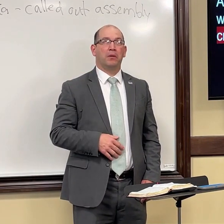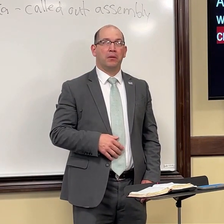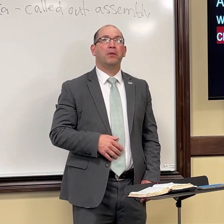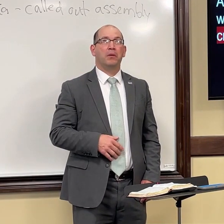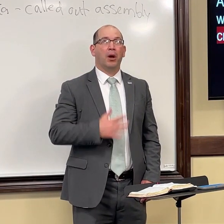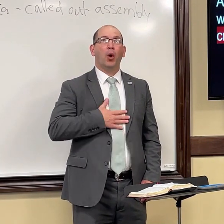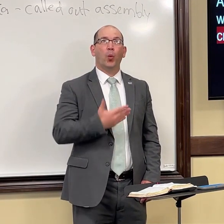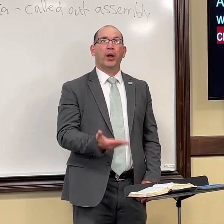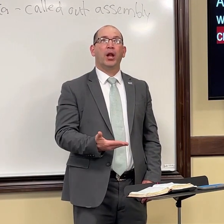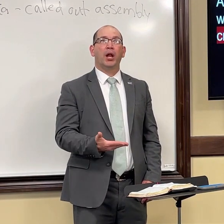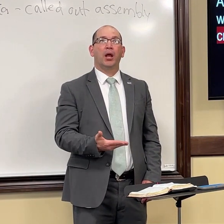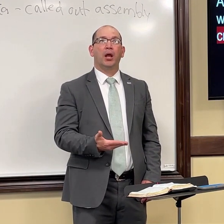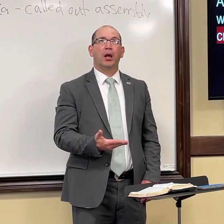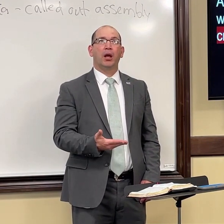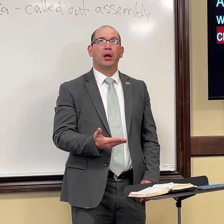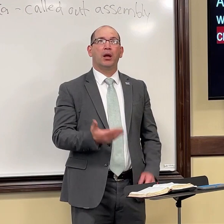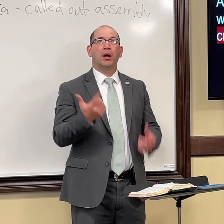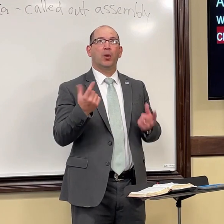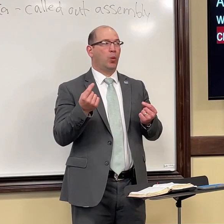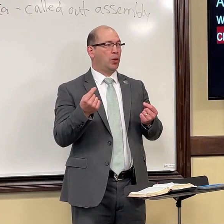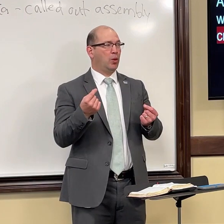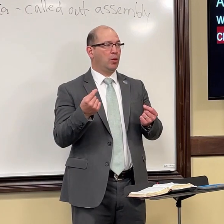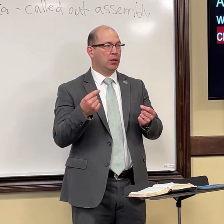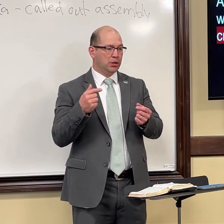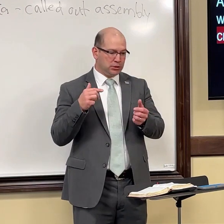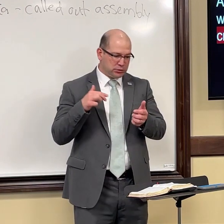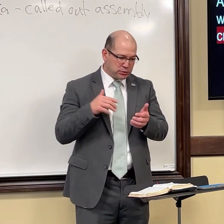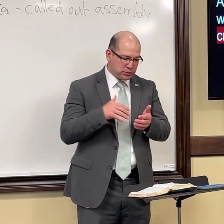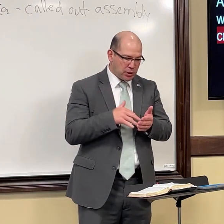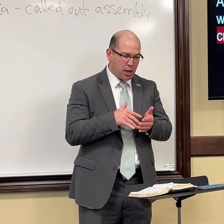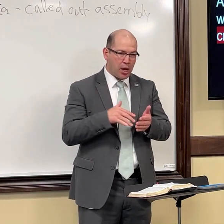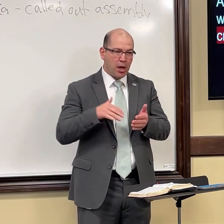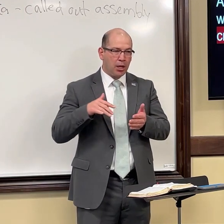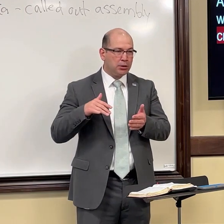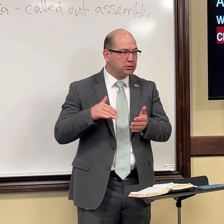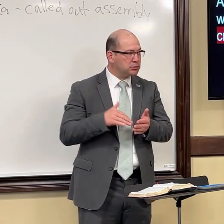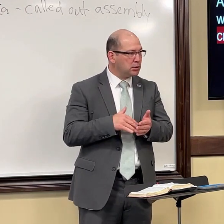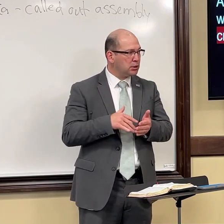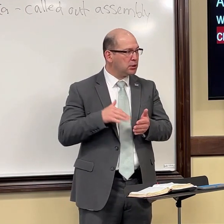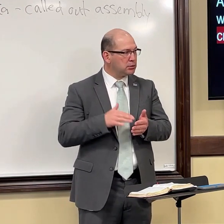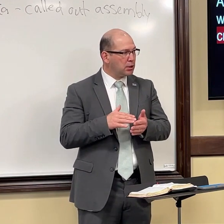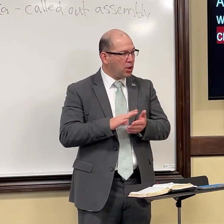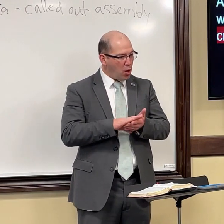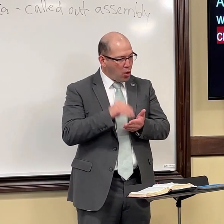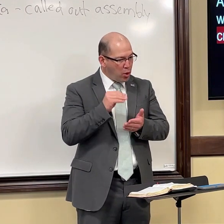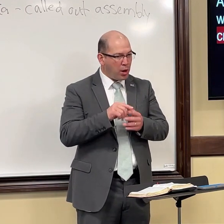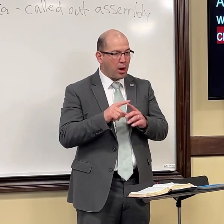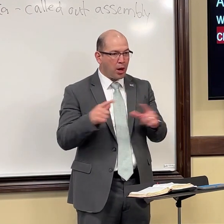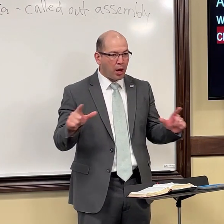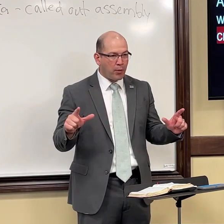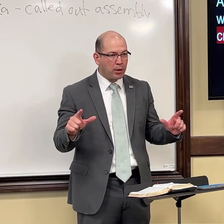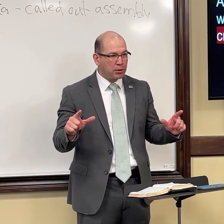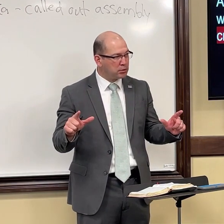And they go. They're willing. But then what do? They've got to study and they've got to learn the